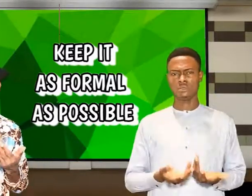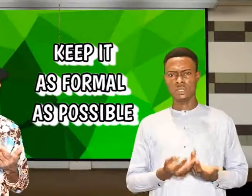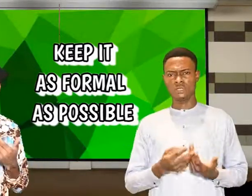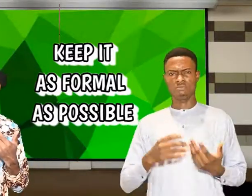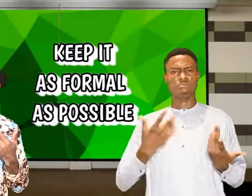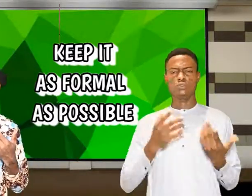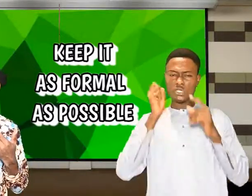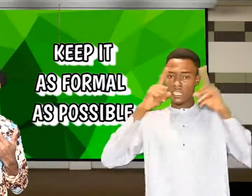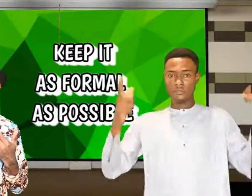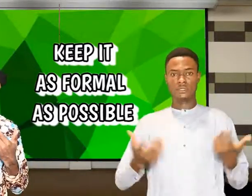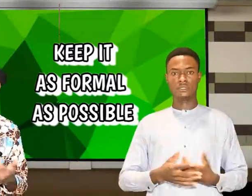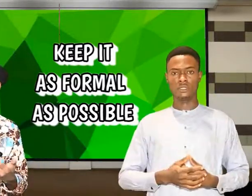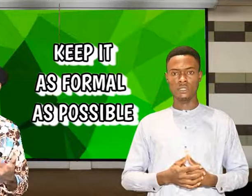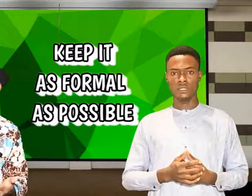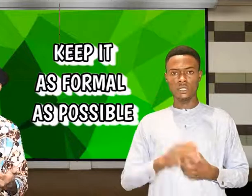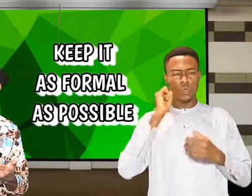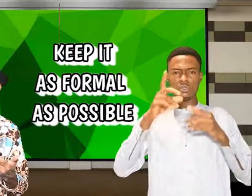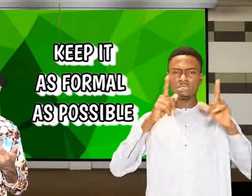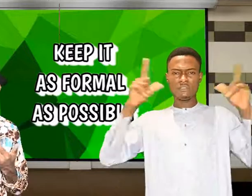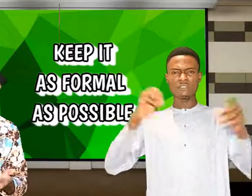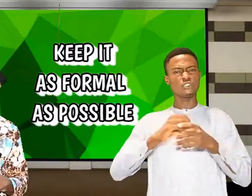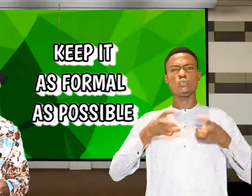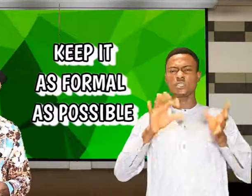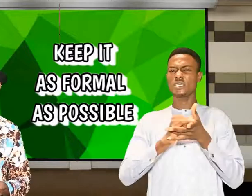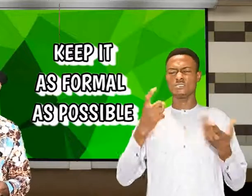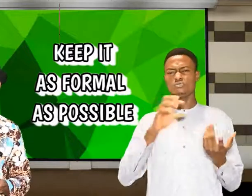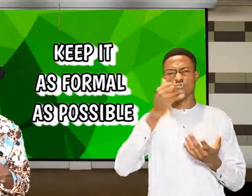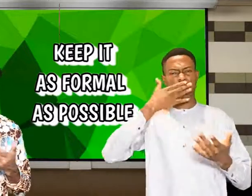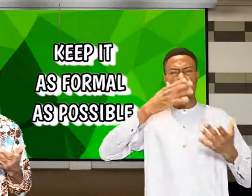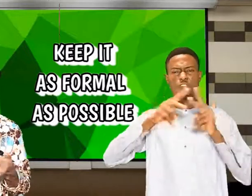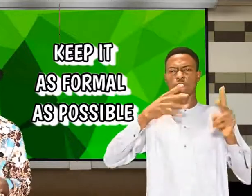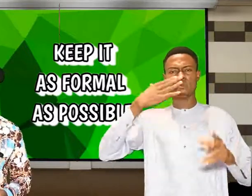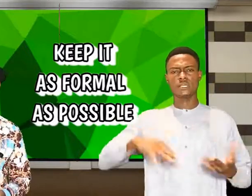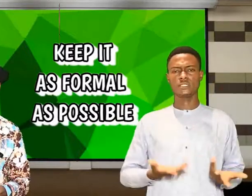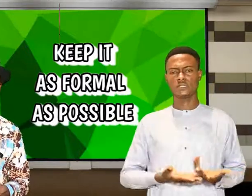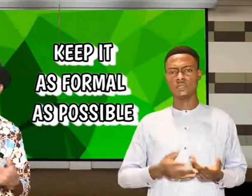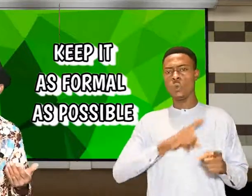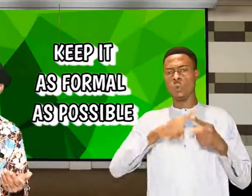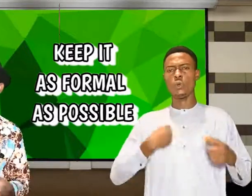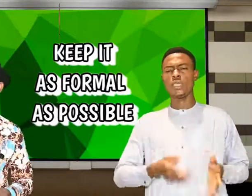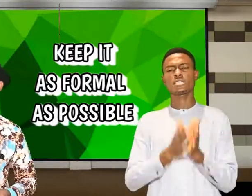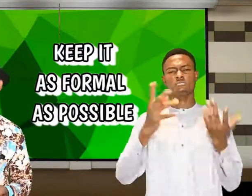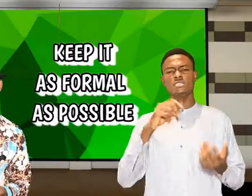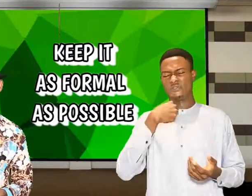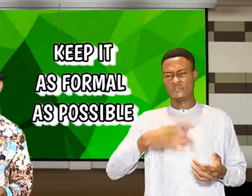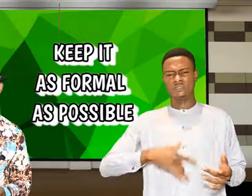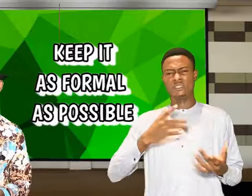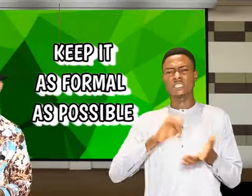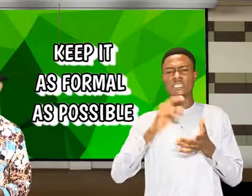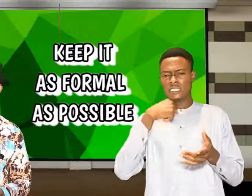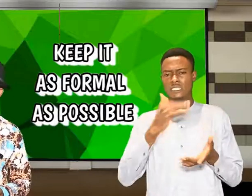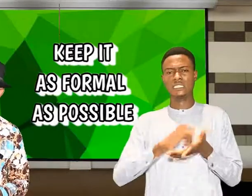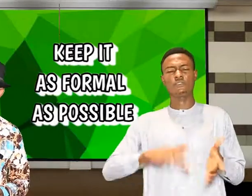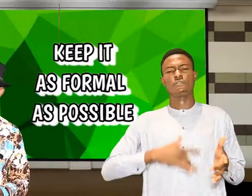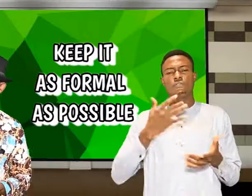response, a laugh in a manner that was very disdaining. And when we asked him, he said, well, he has heard that cliche of a